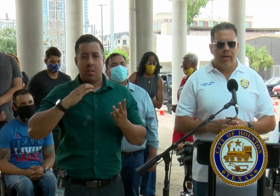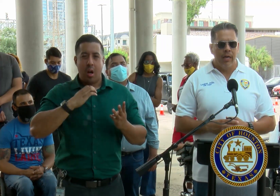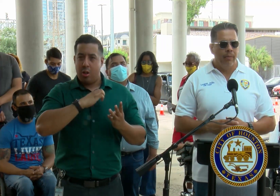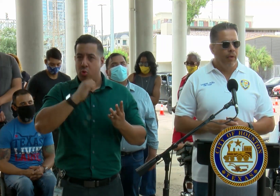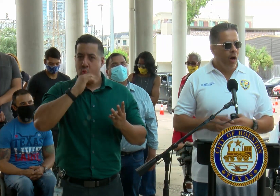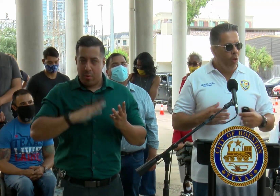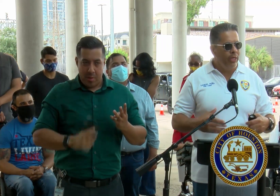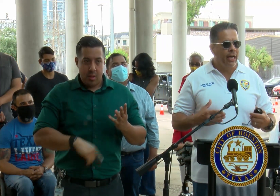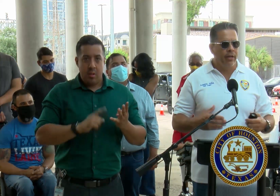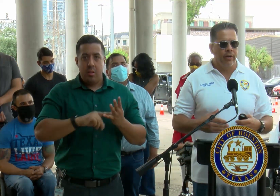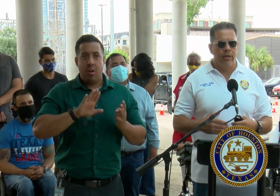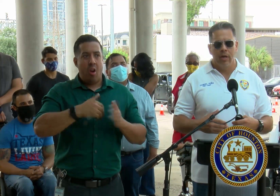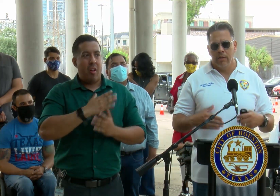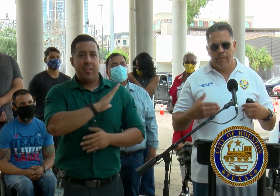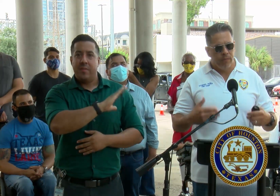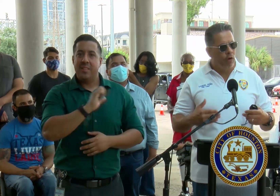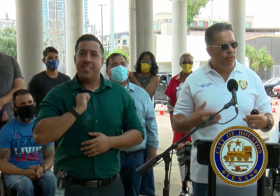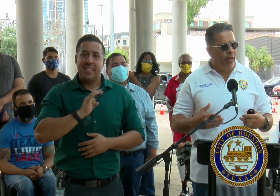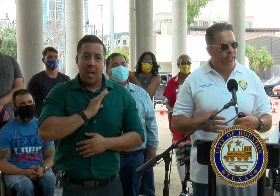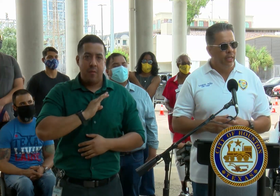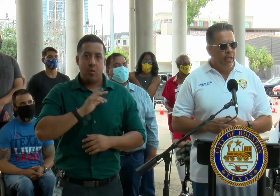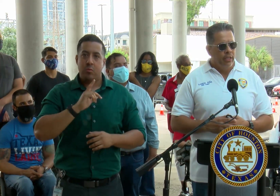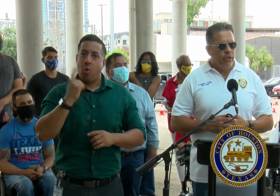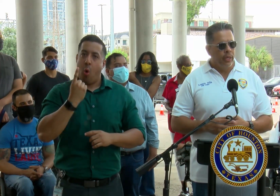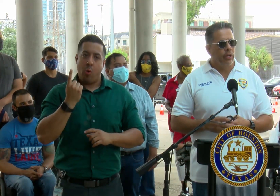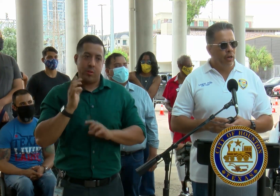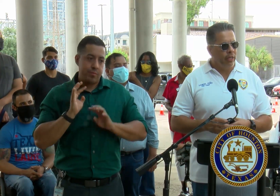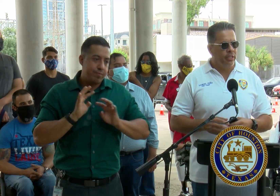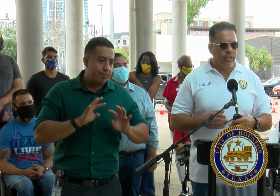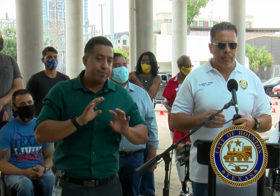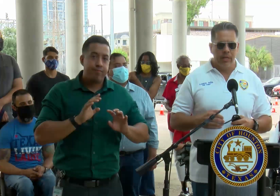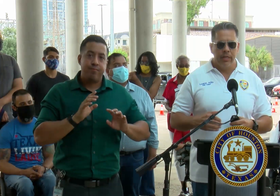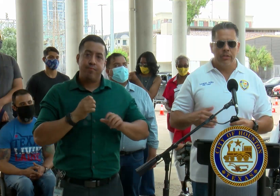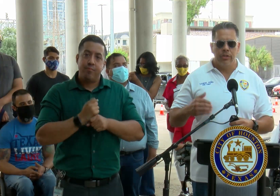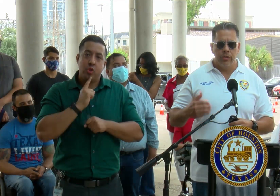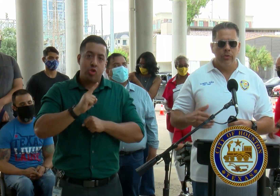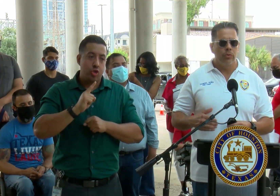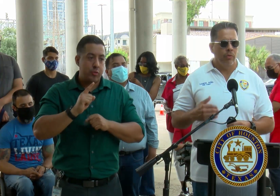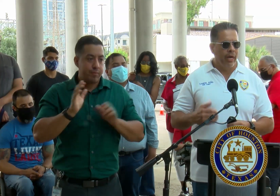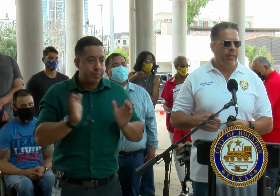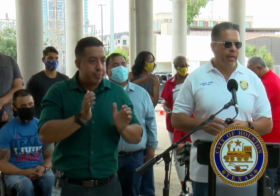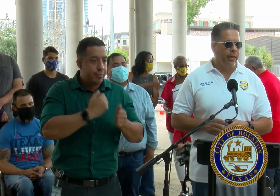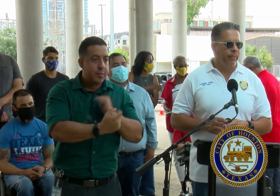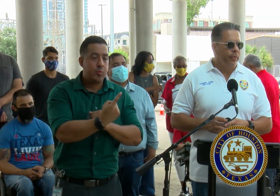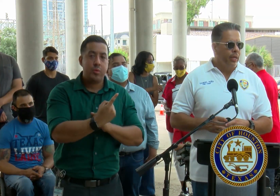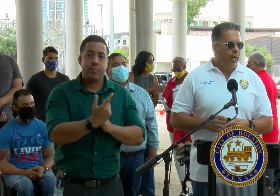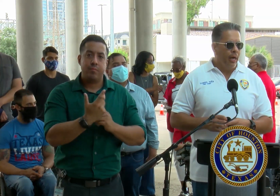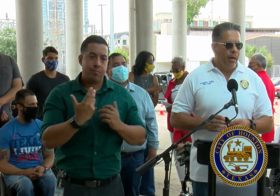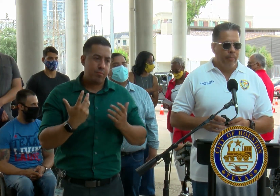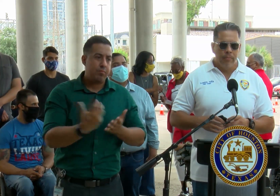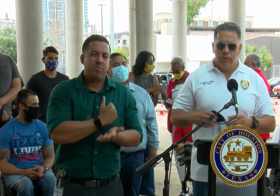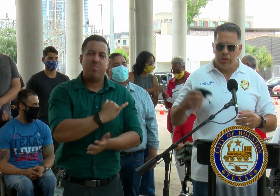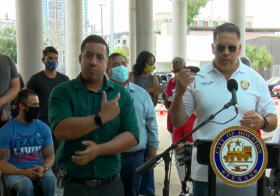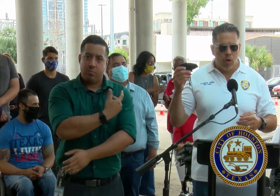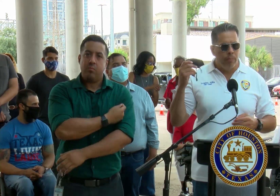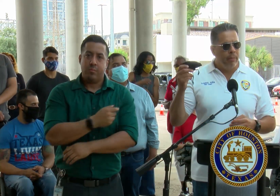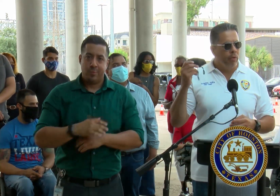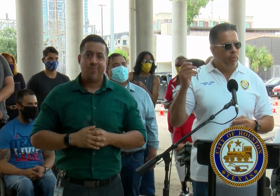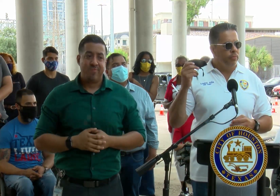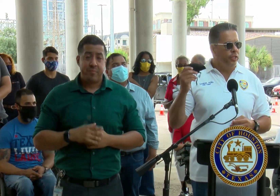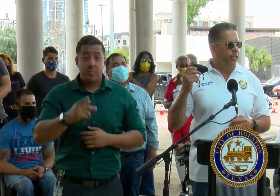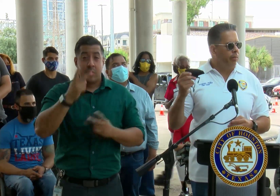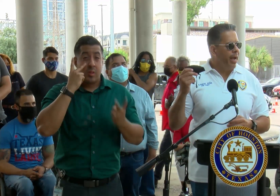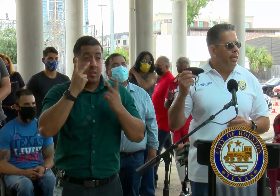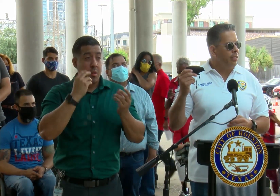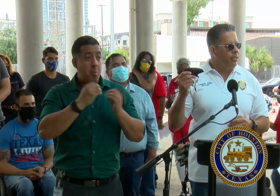staff, always out here on the forefront to encourage this community to do the right thing. You see more